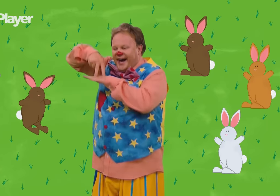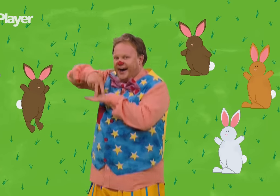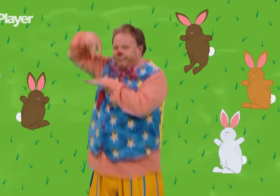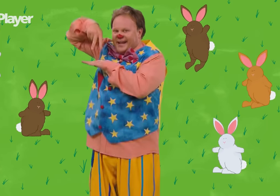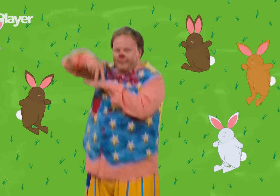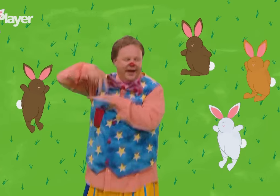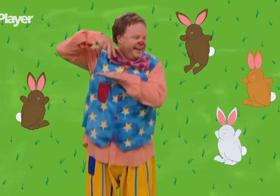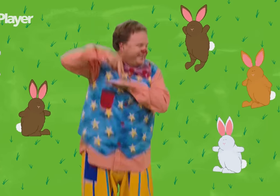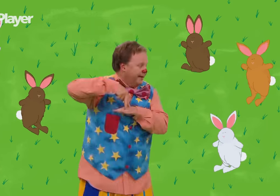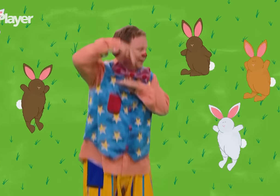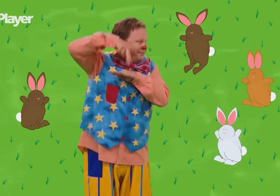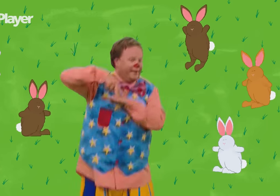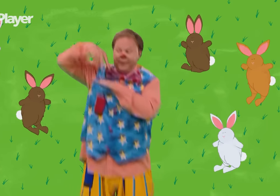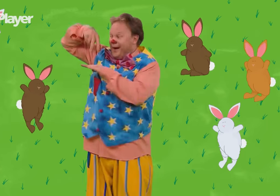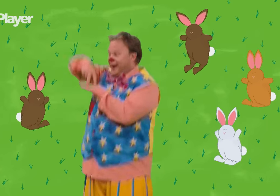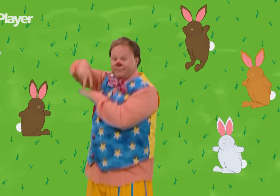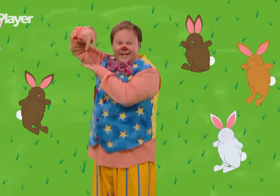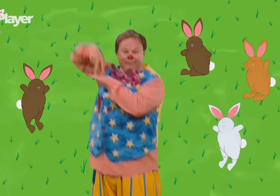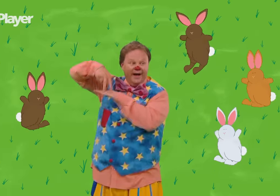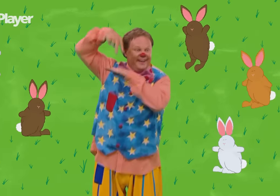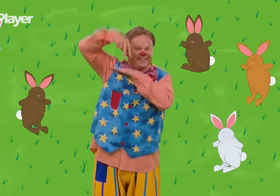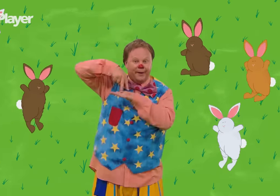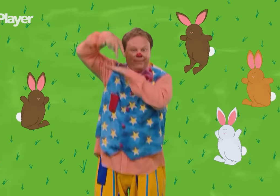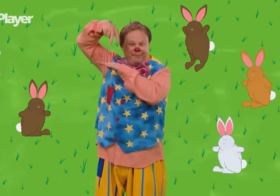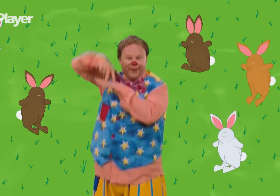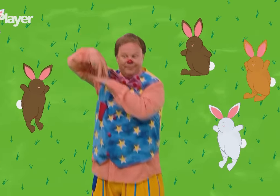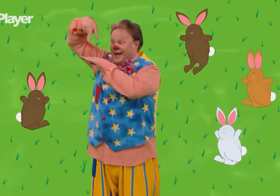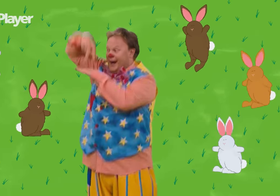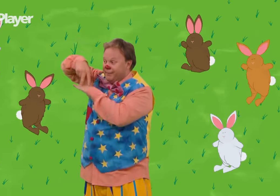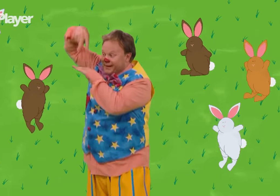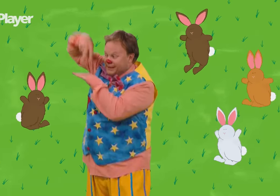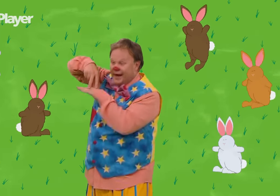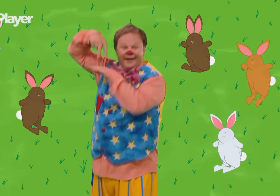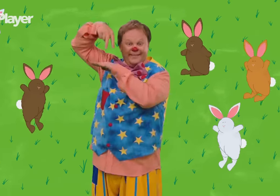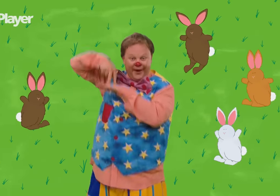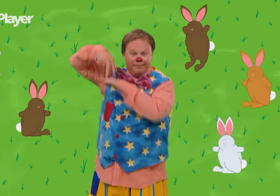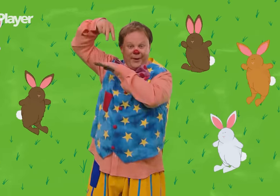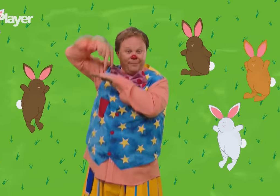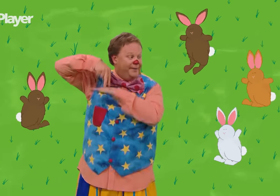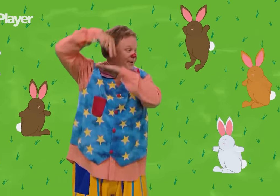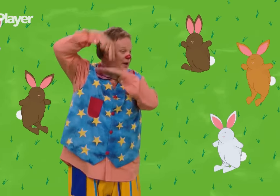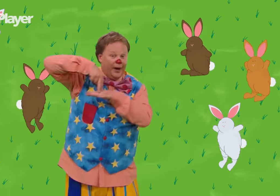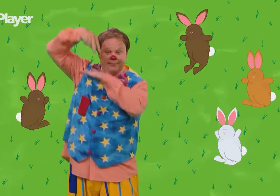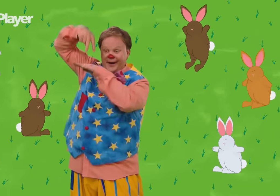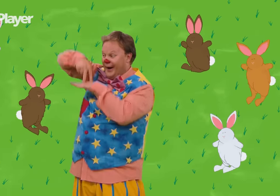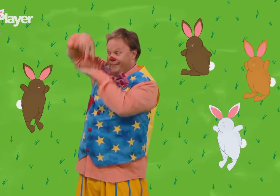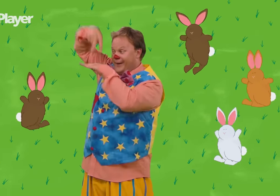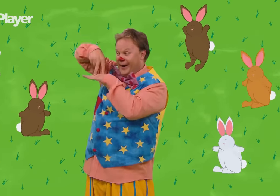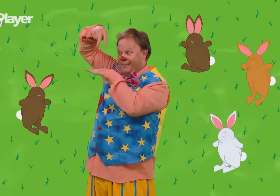Hop, little bunnies, hop, hop, hop. Hop, little bunnies, hop, hop, hop. Hop, little bunnies, hop, hop, hop. Hop, hop, hop,